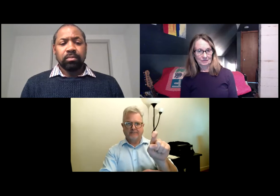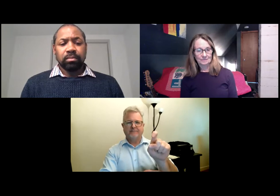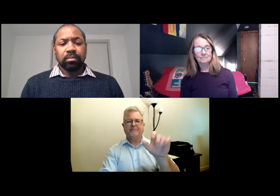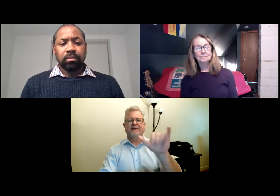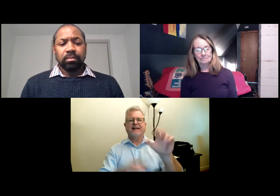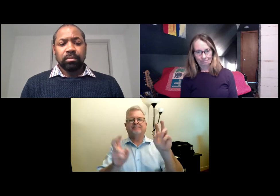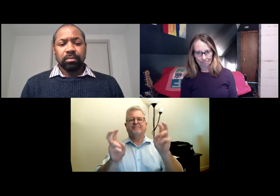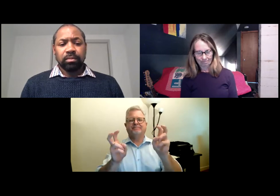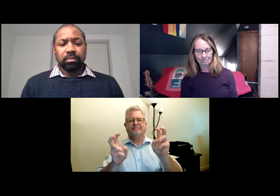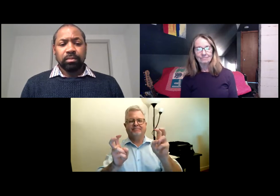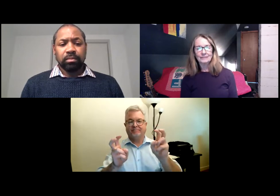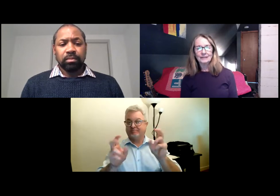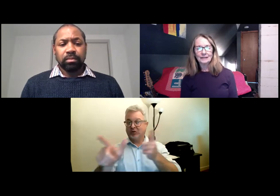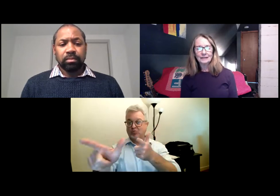test.